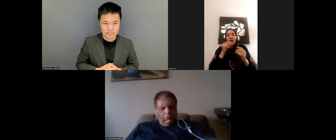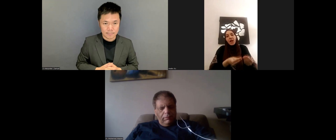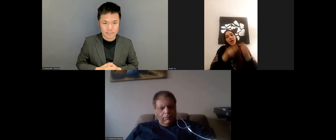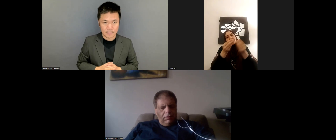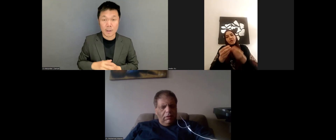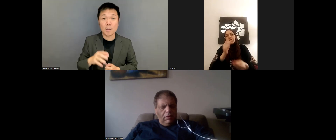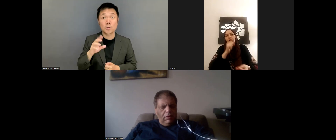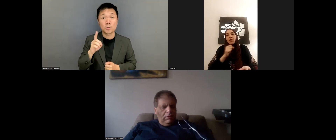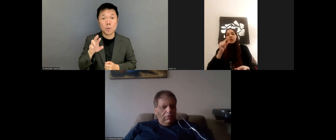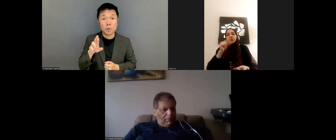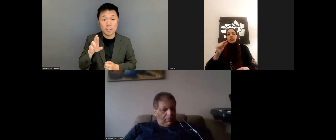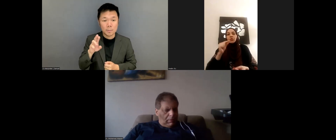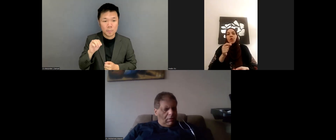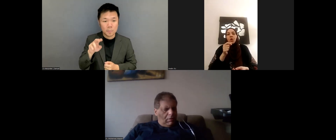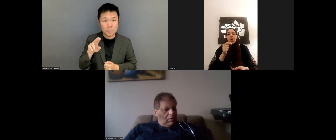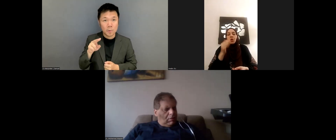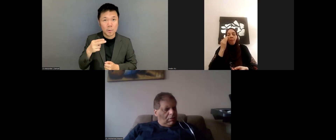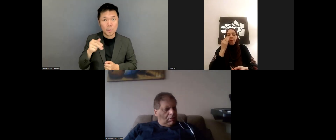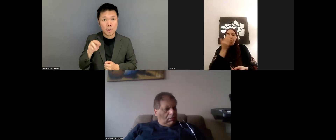Dr. Muhannad, can you hear me?